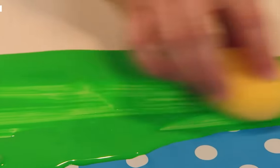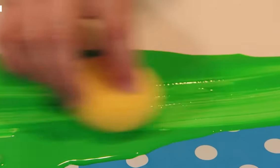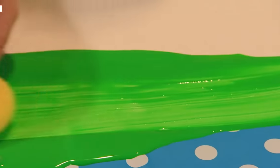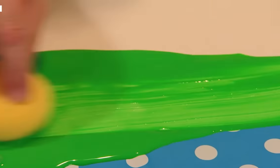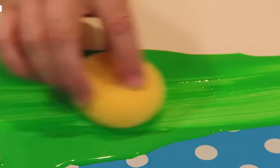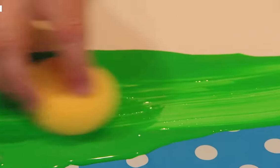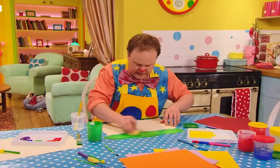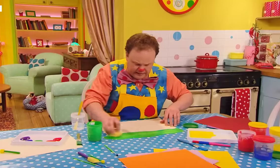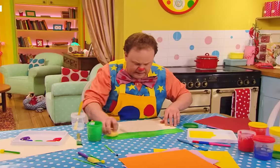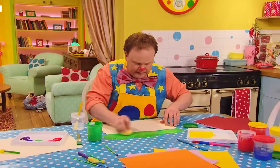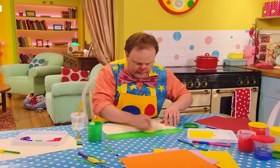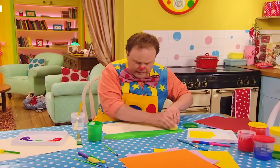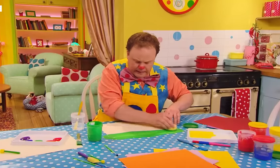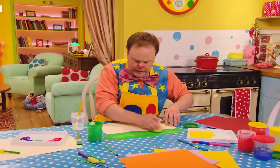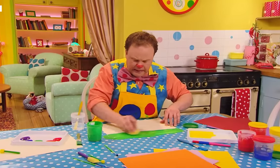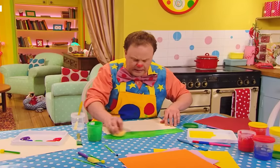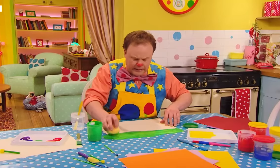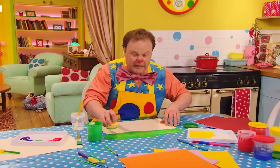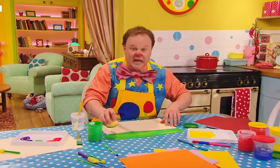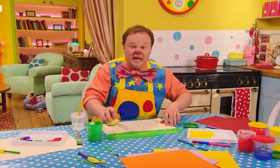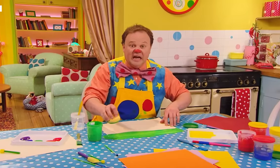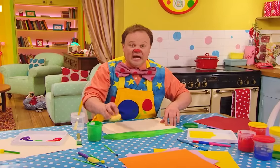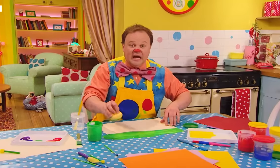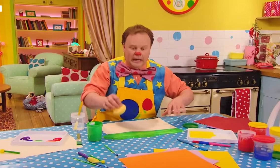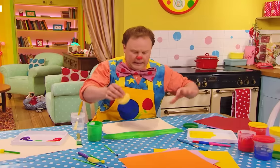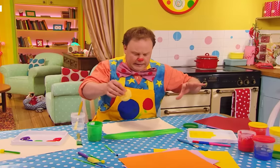It looks like grass, Mr. Tumble.